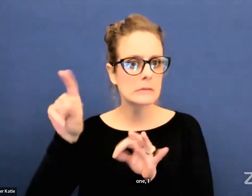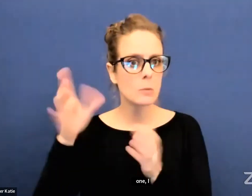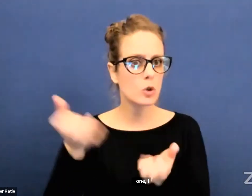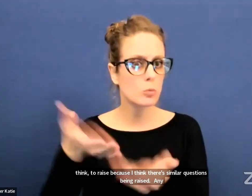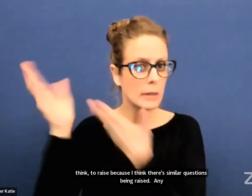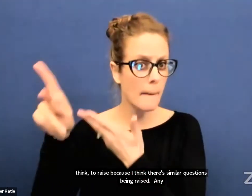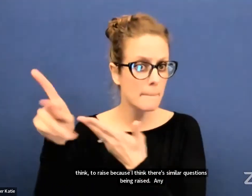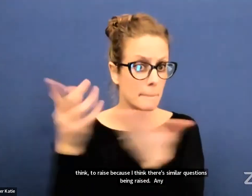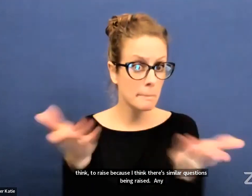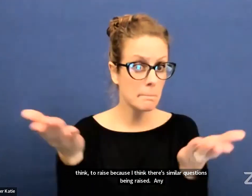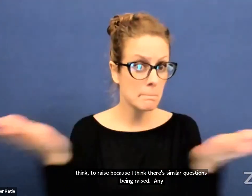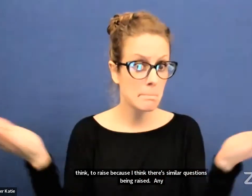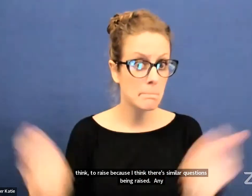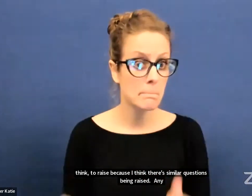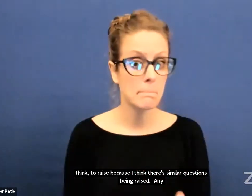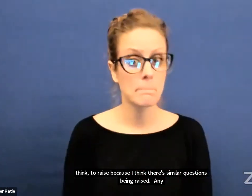questions